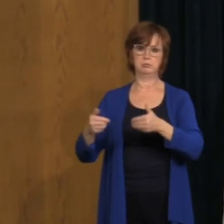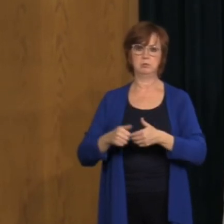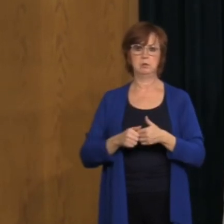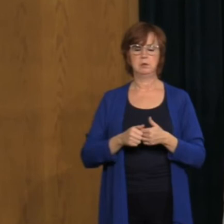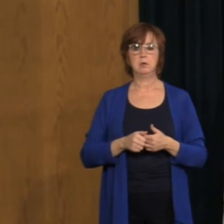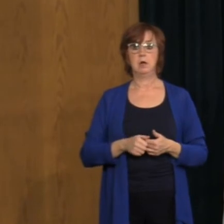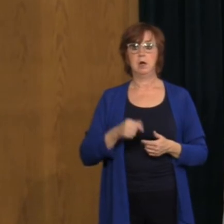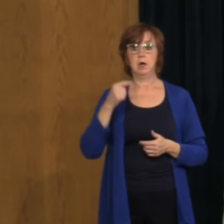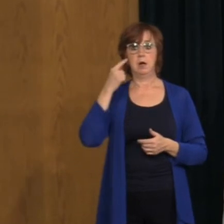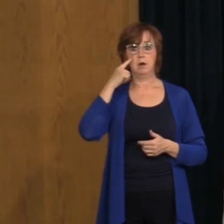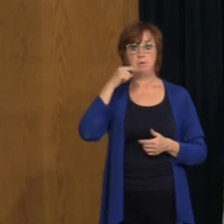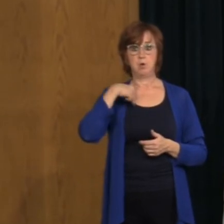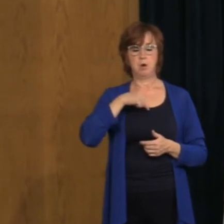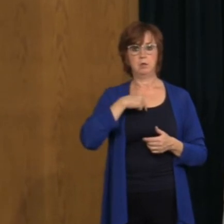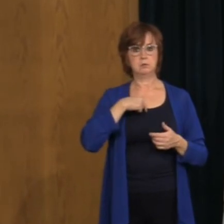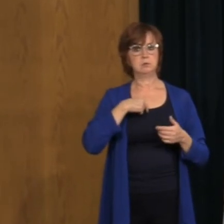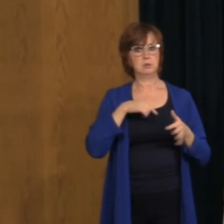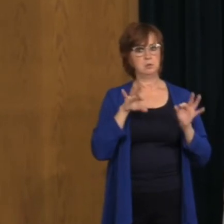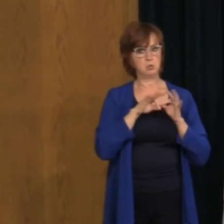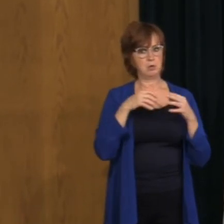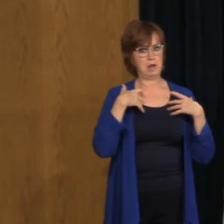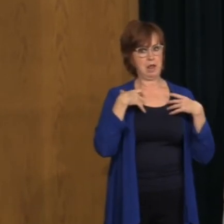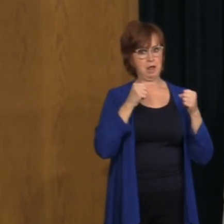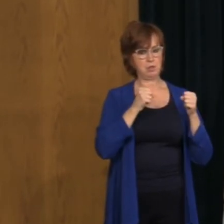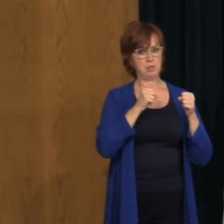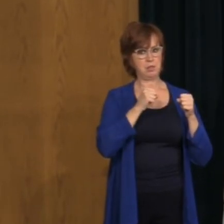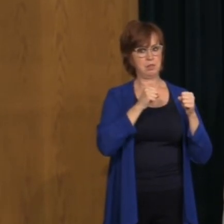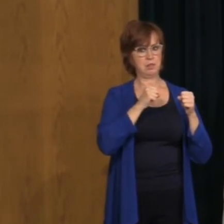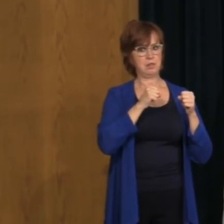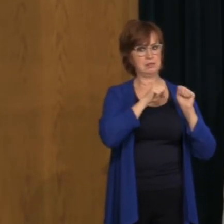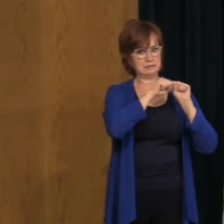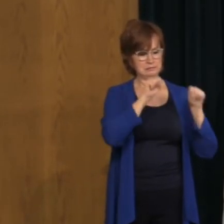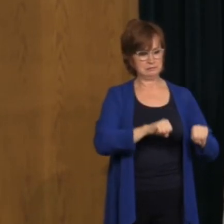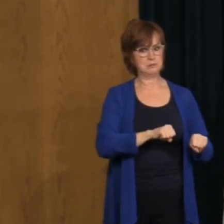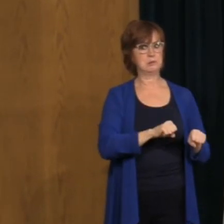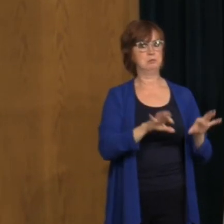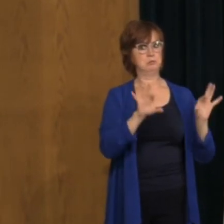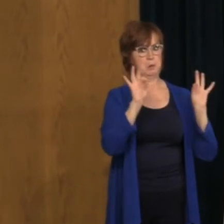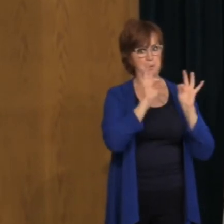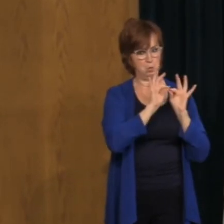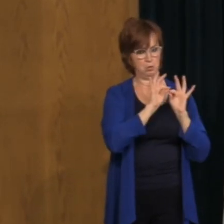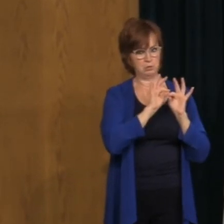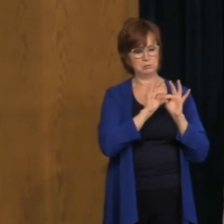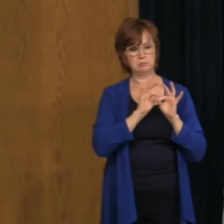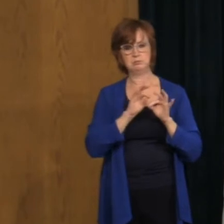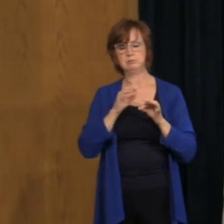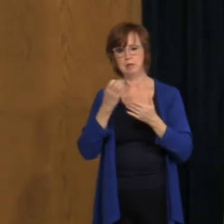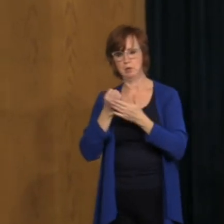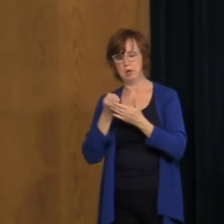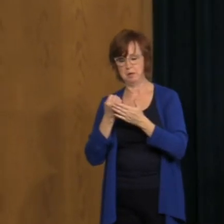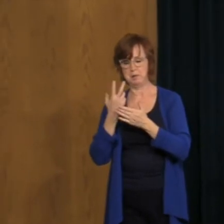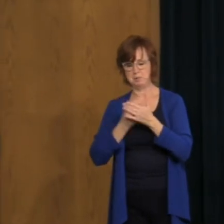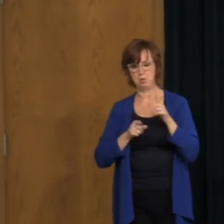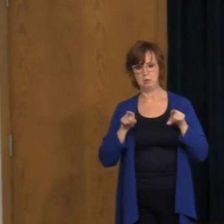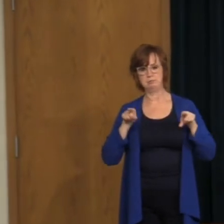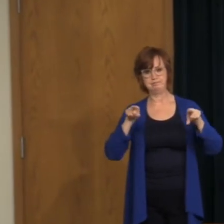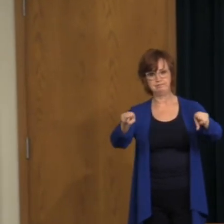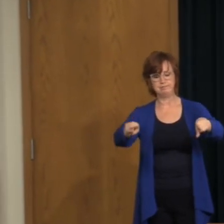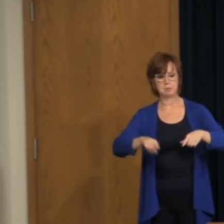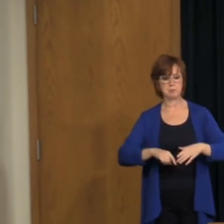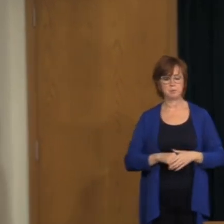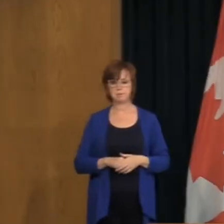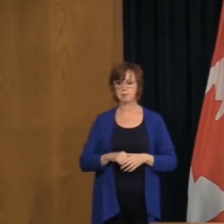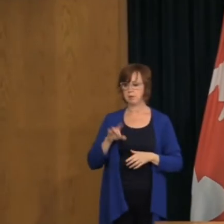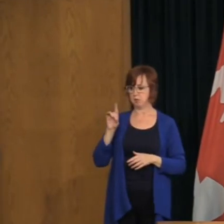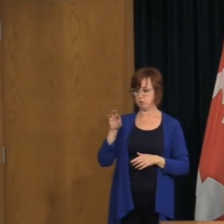Healthcare is a priority, but our economic recovery is most certainly the goal as well. Doctor, anything to add? Yeah, I'll just